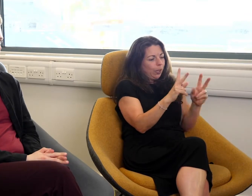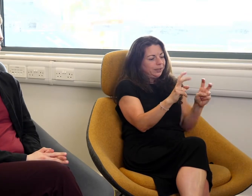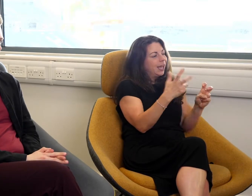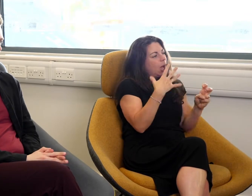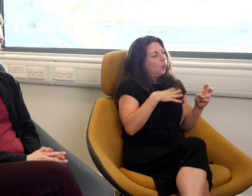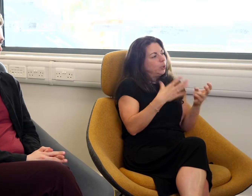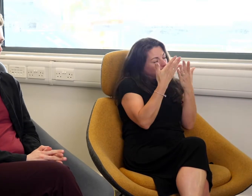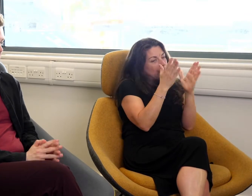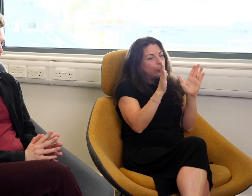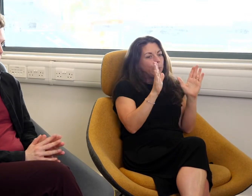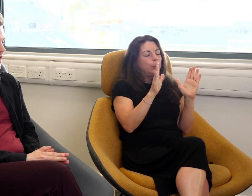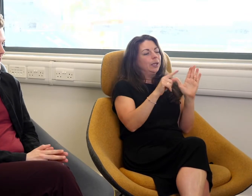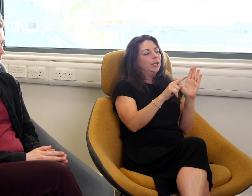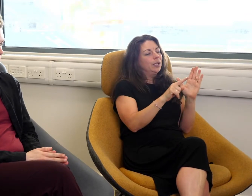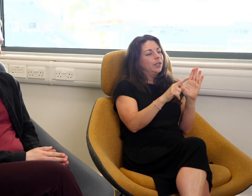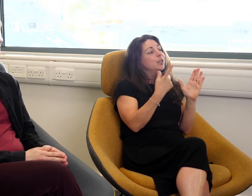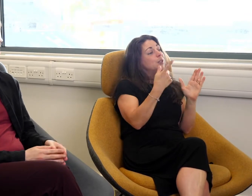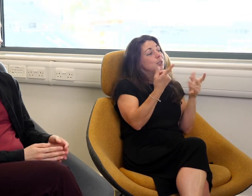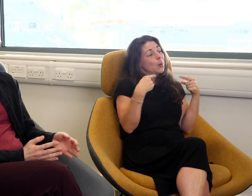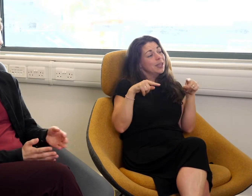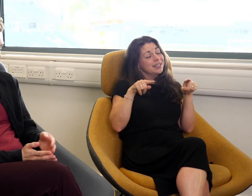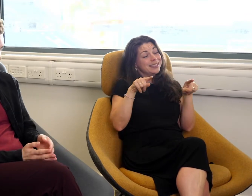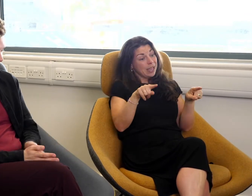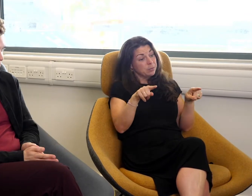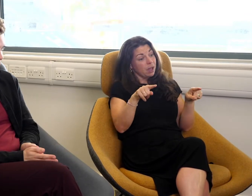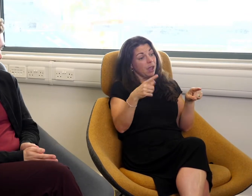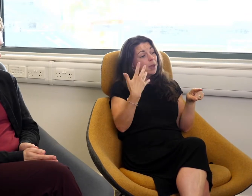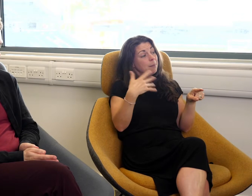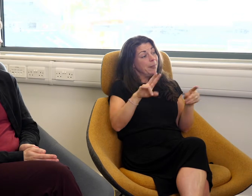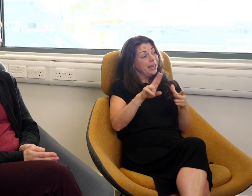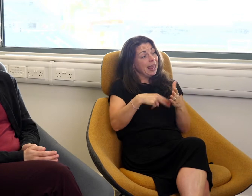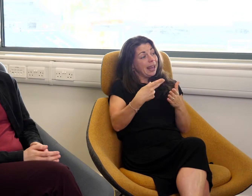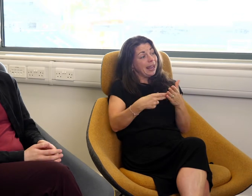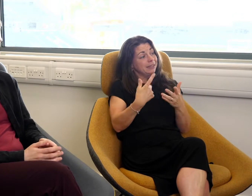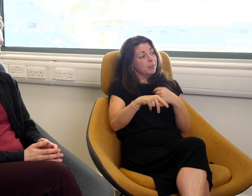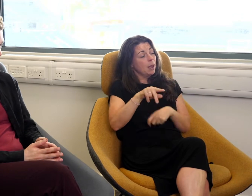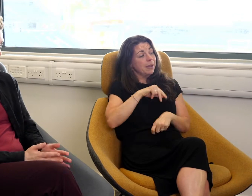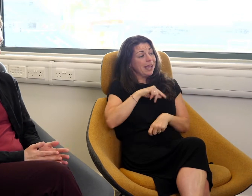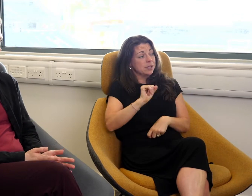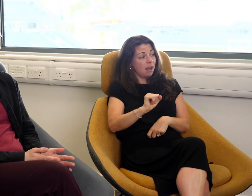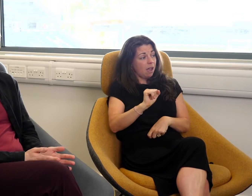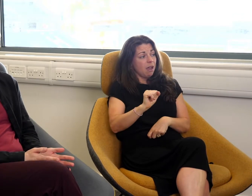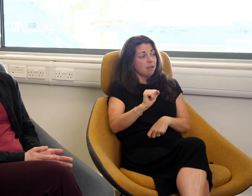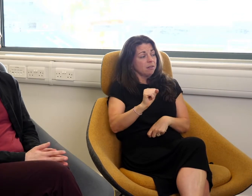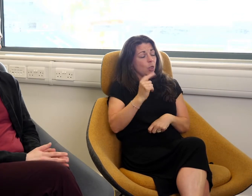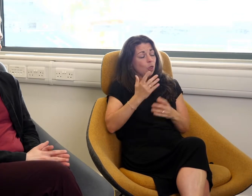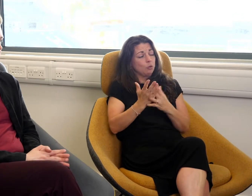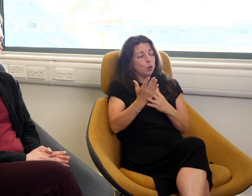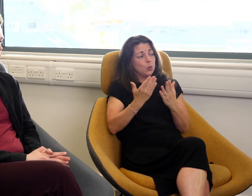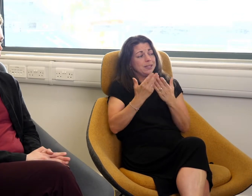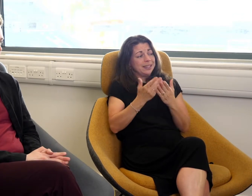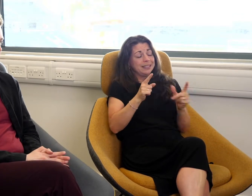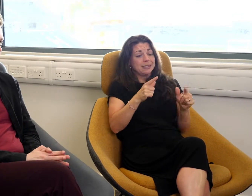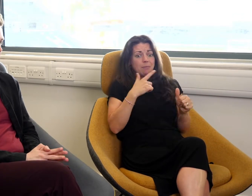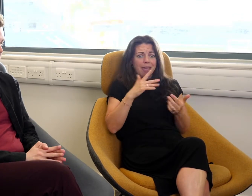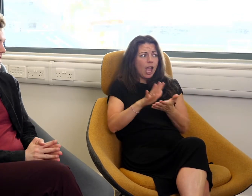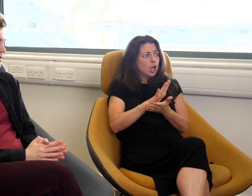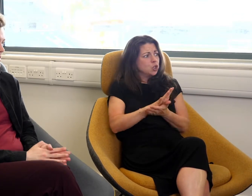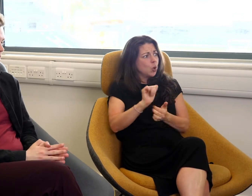So at the same time, I had been elected as a councillor while I was a student, and I was really loving that. And so I decided actually I wanted to go